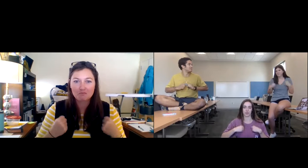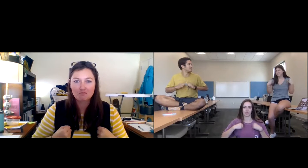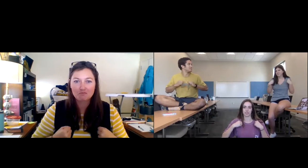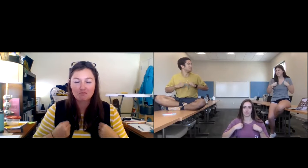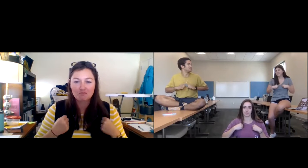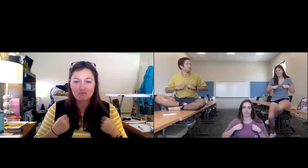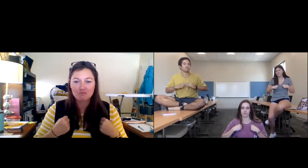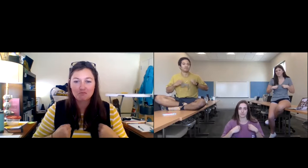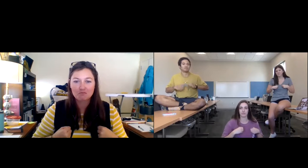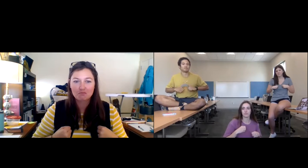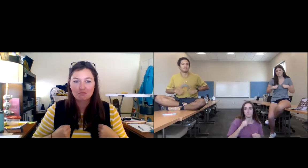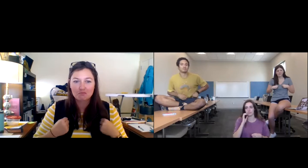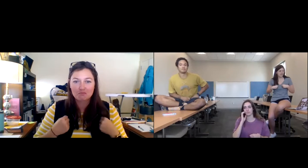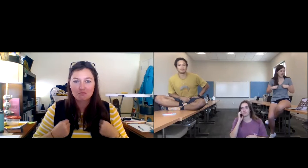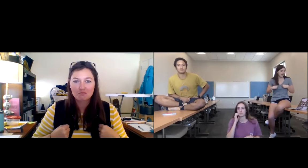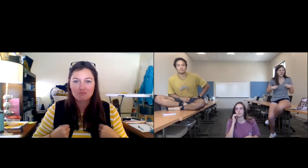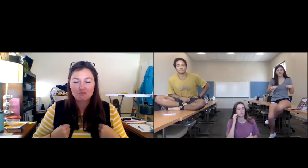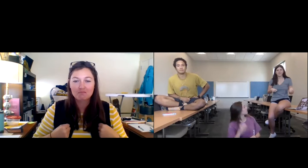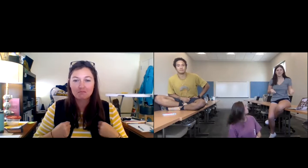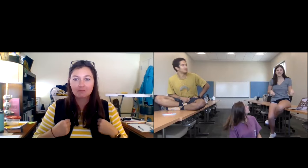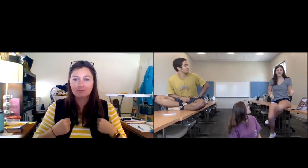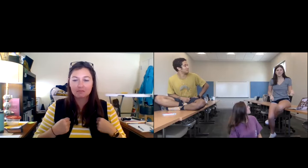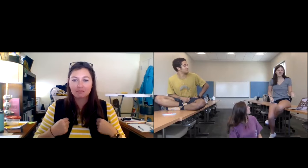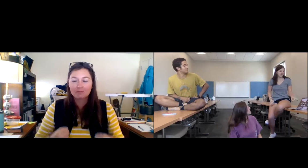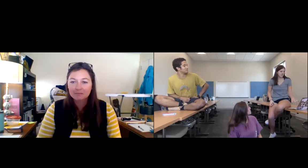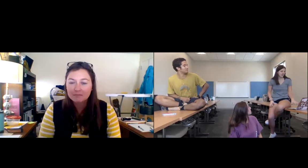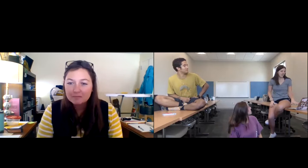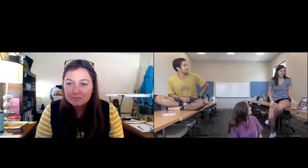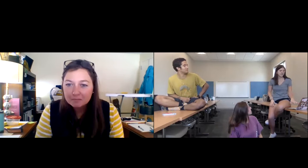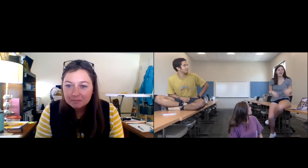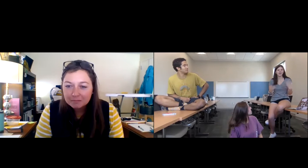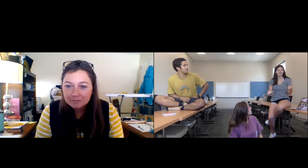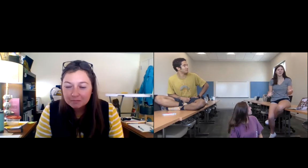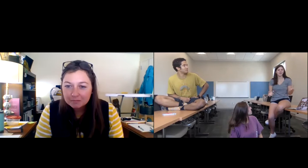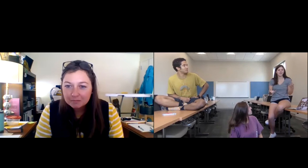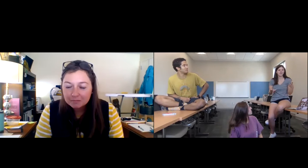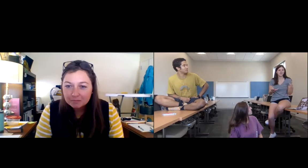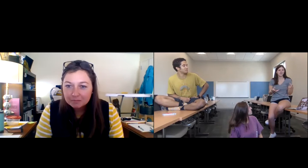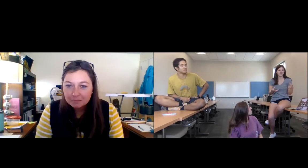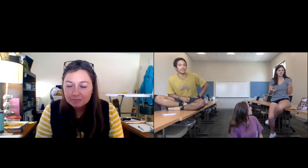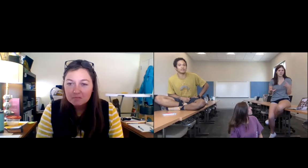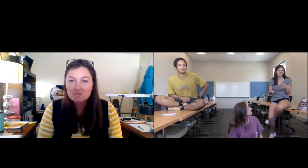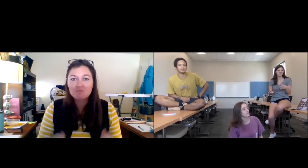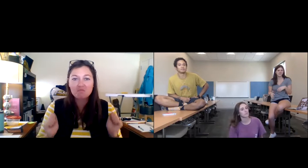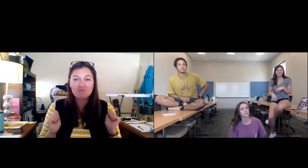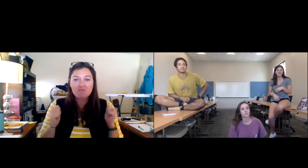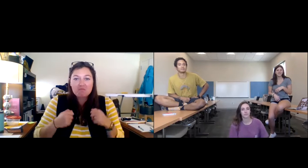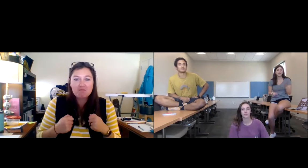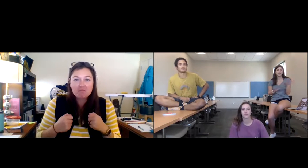shoulders. A lot of the clothing signs are kind of just like acting out putting them on, which is nice, and little things